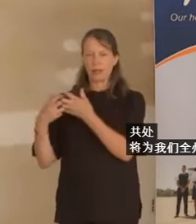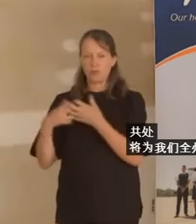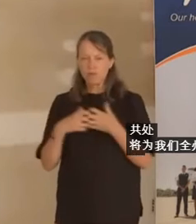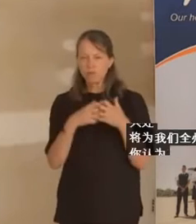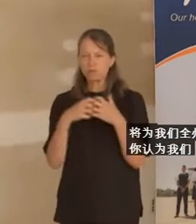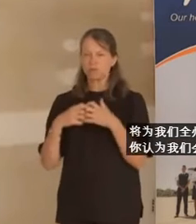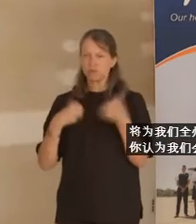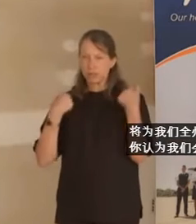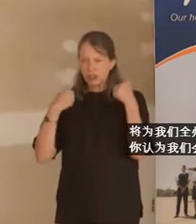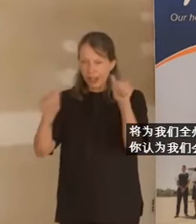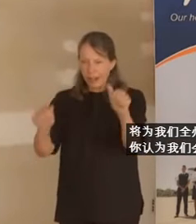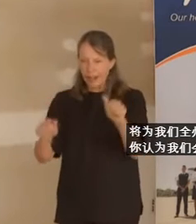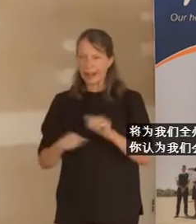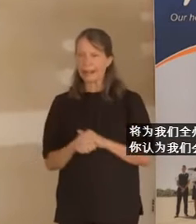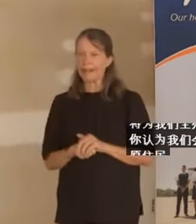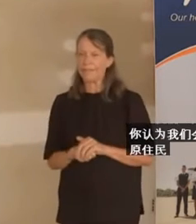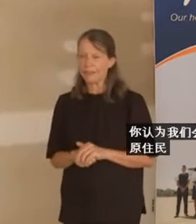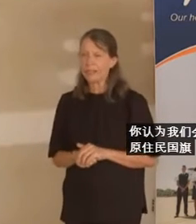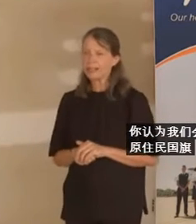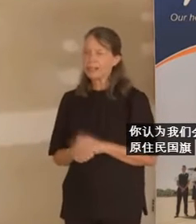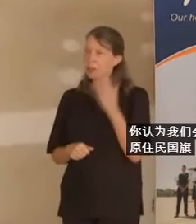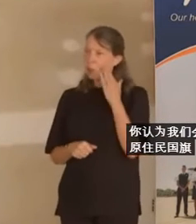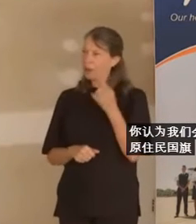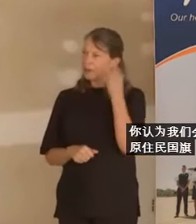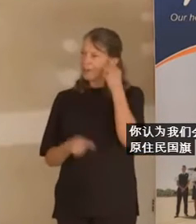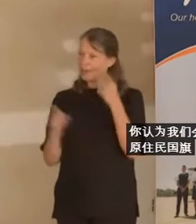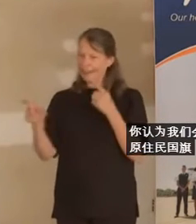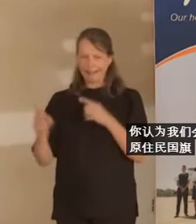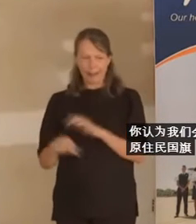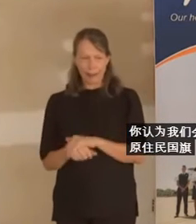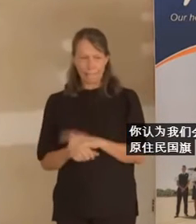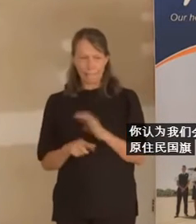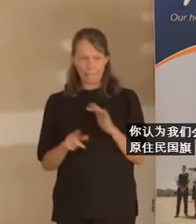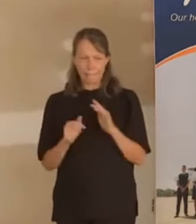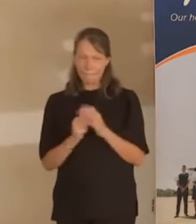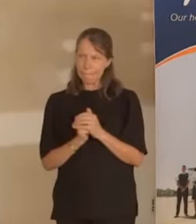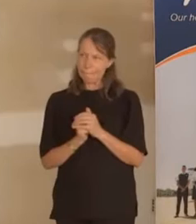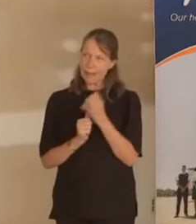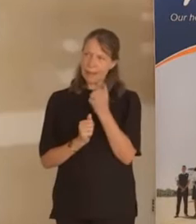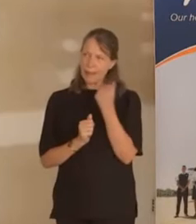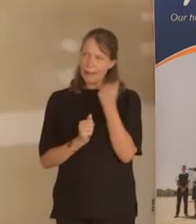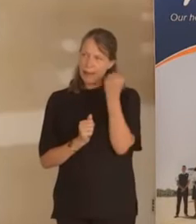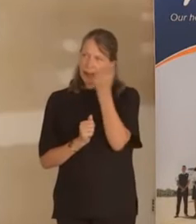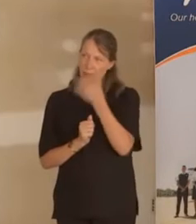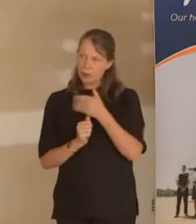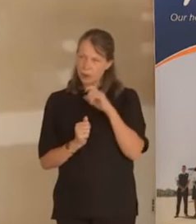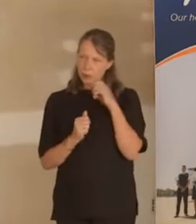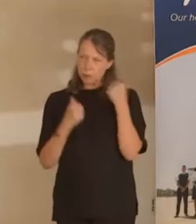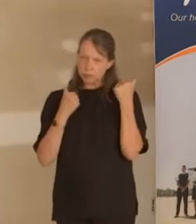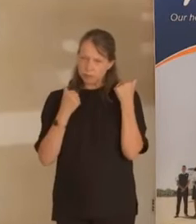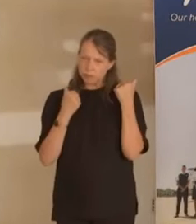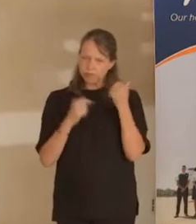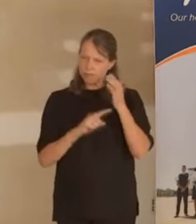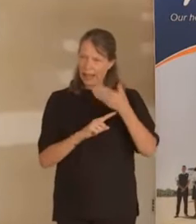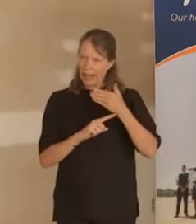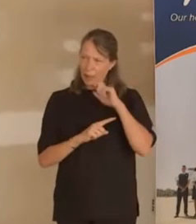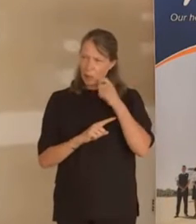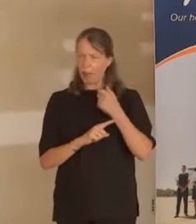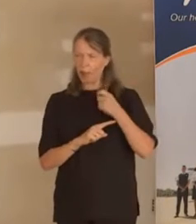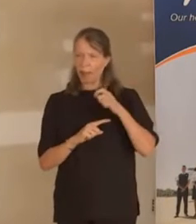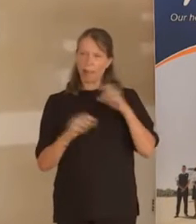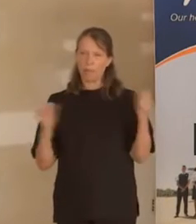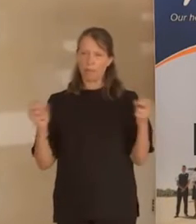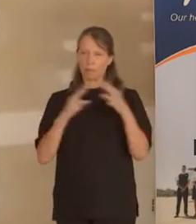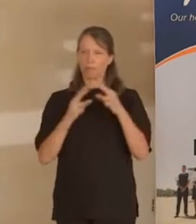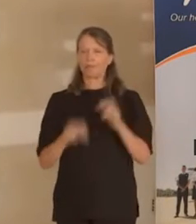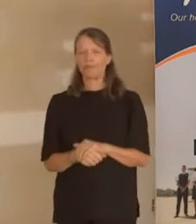state. How long do you think till we'll see the Aboriginal flag flying permanently on top of the department? Well, as soon as possible. As I said to the department